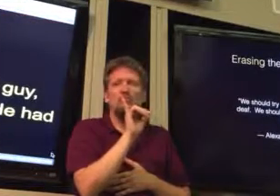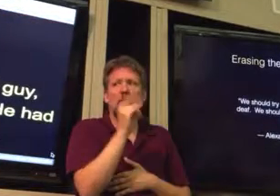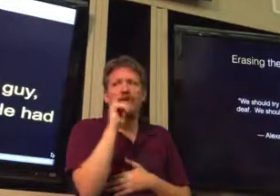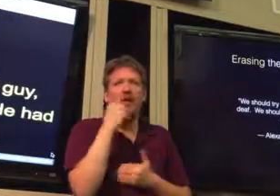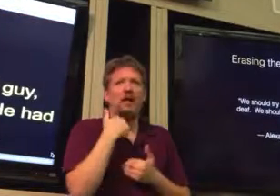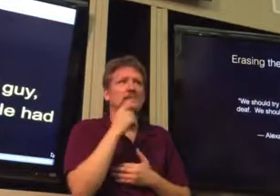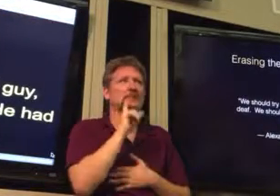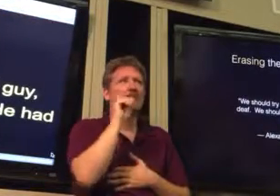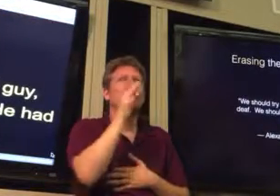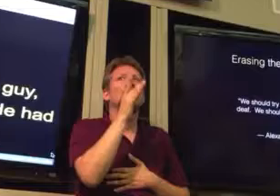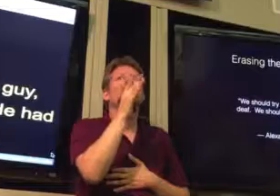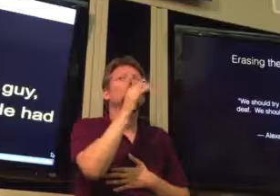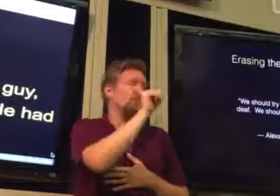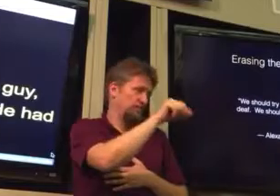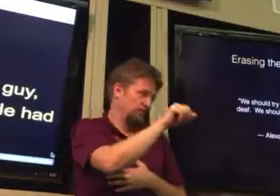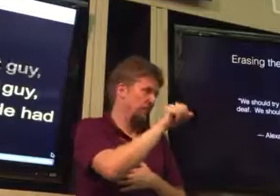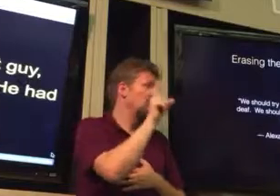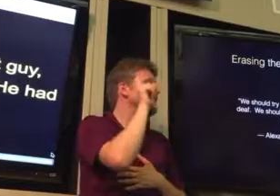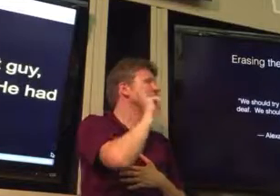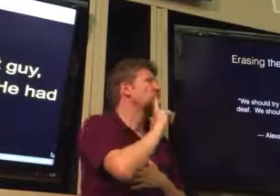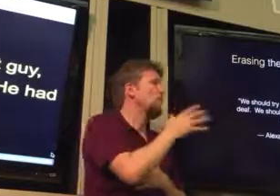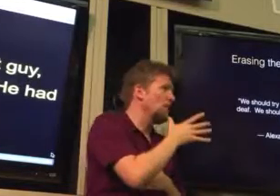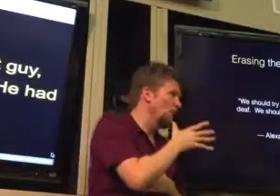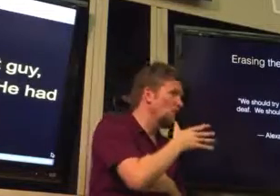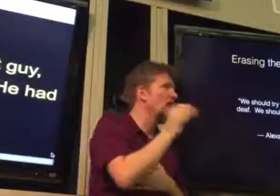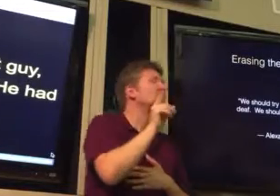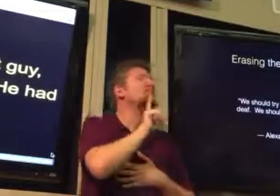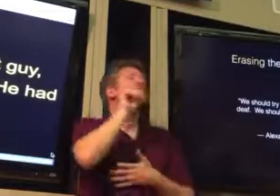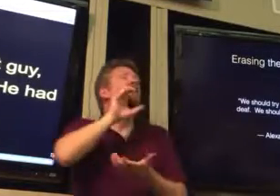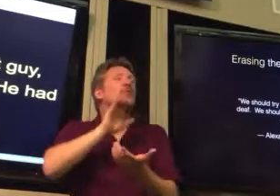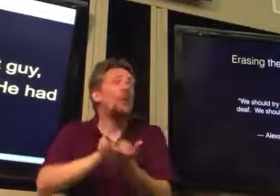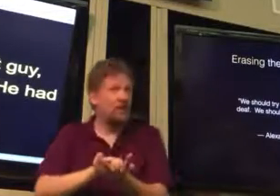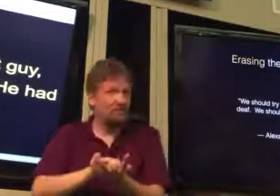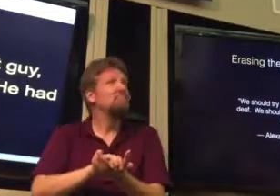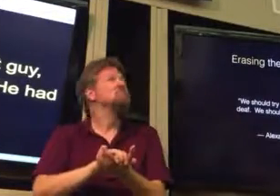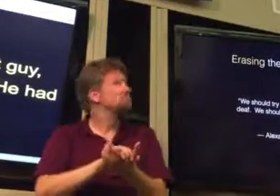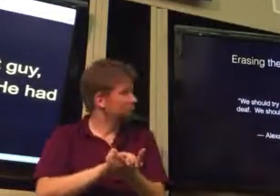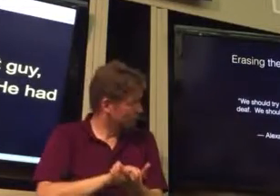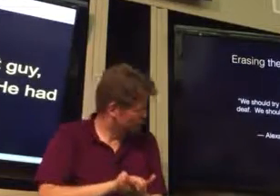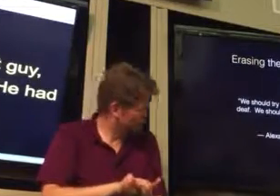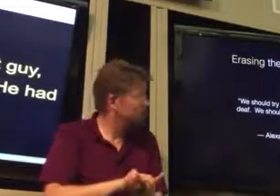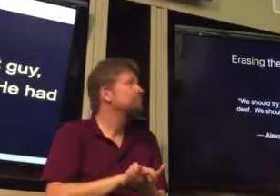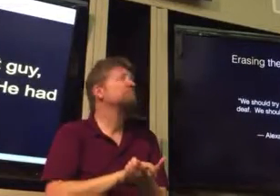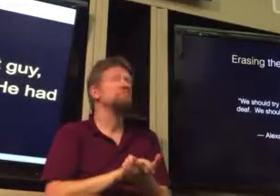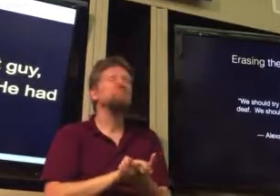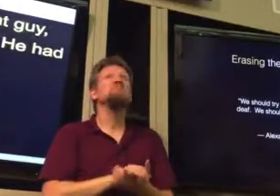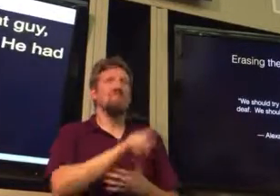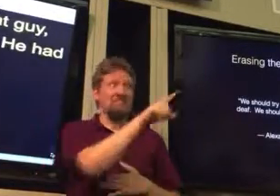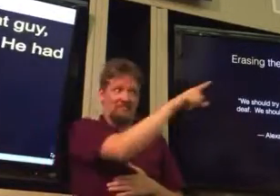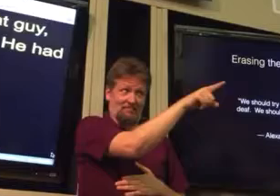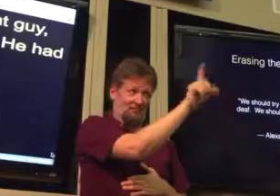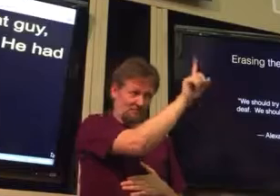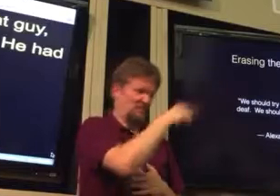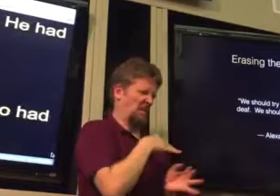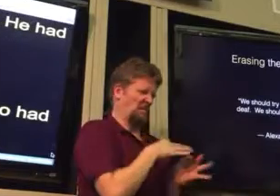She, if I remember correctly, he also had a deaf mother. So he had a deaf mother and a deaf wife.